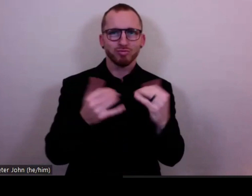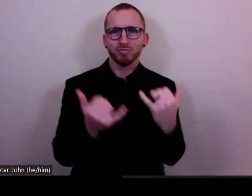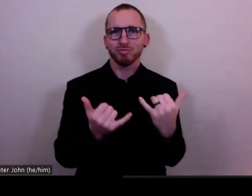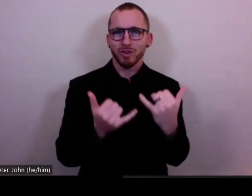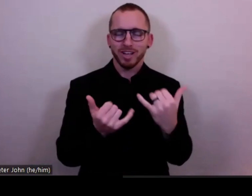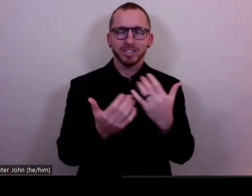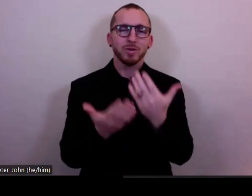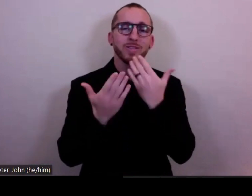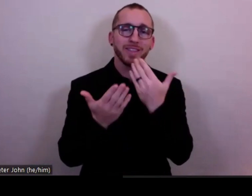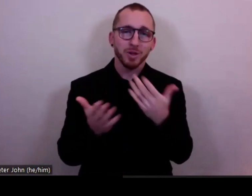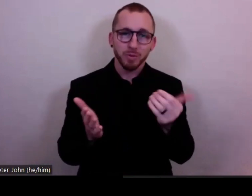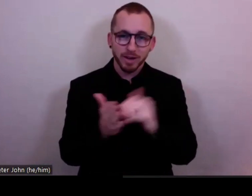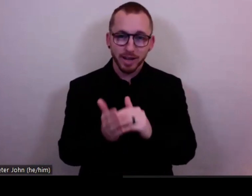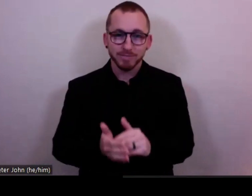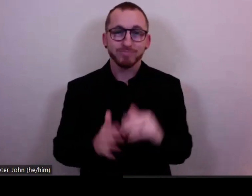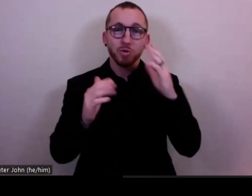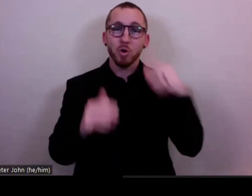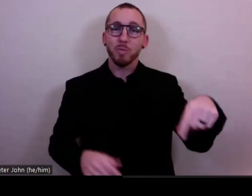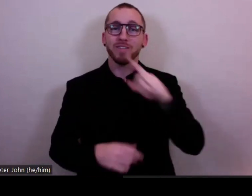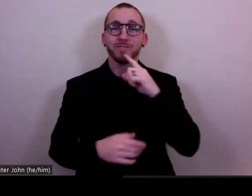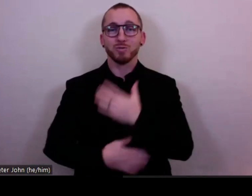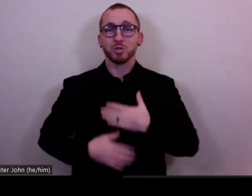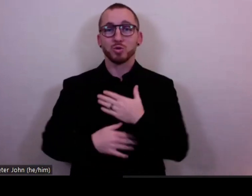again, and hope you all enjoy your day.